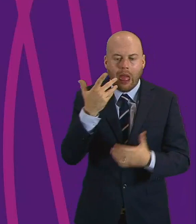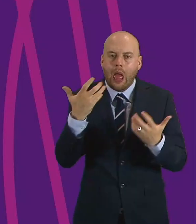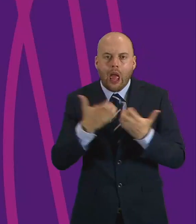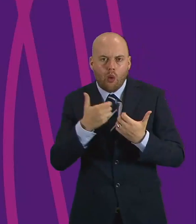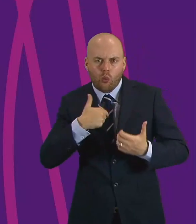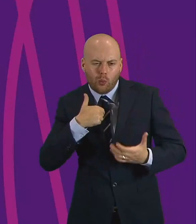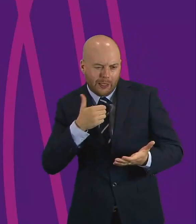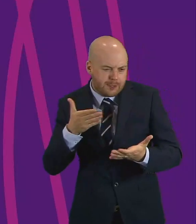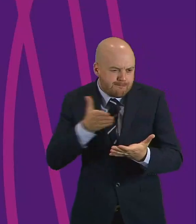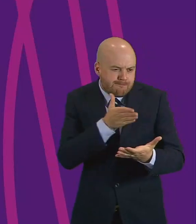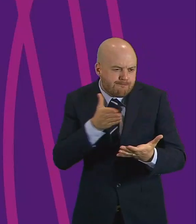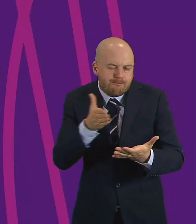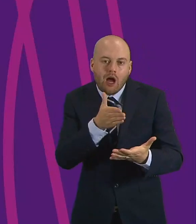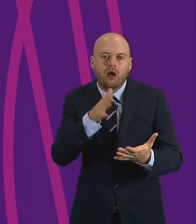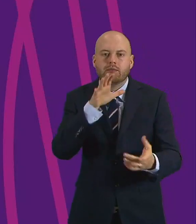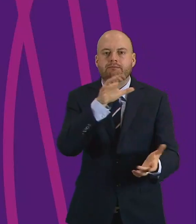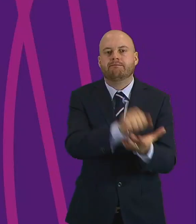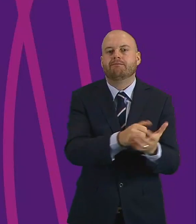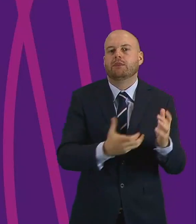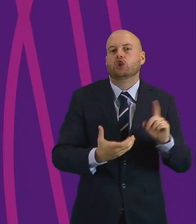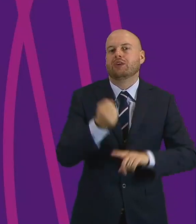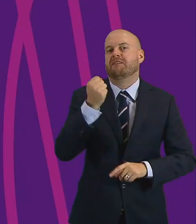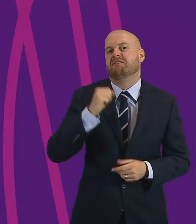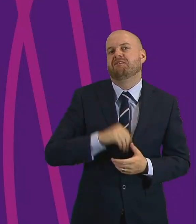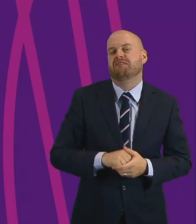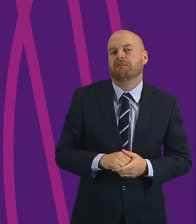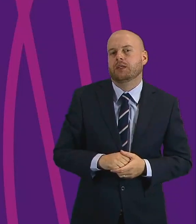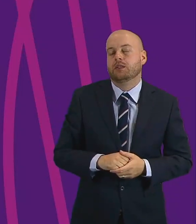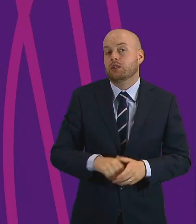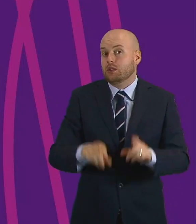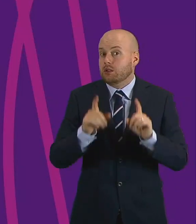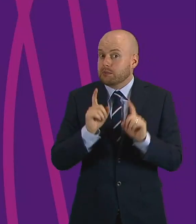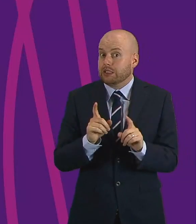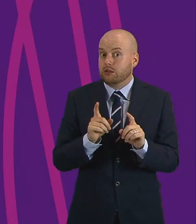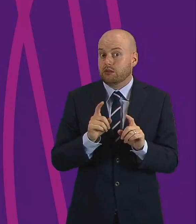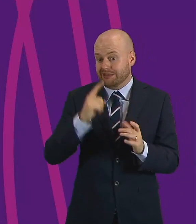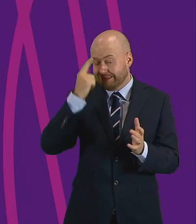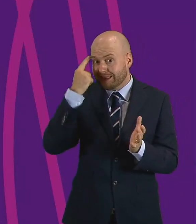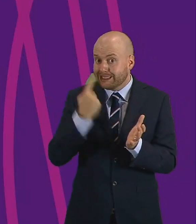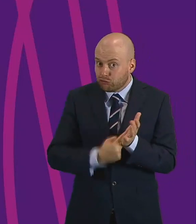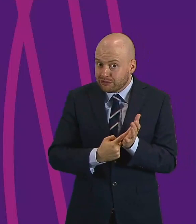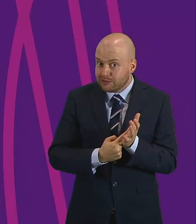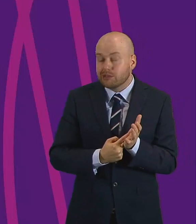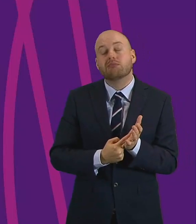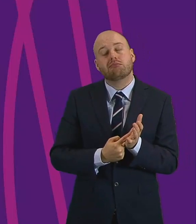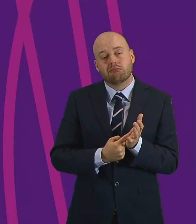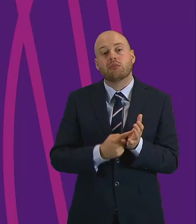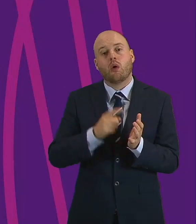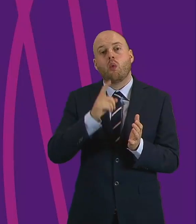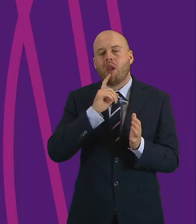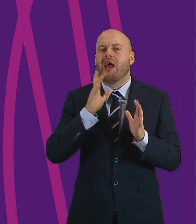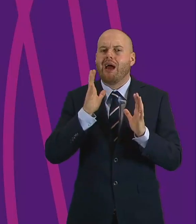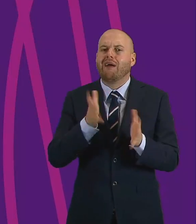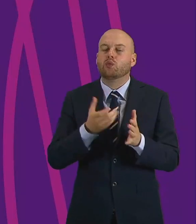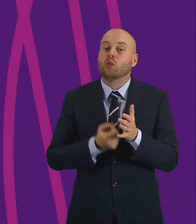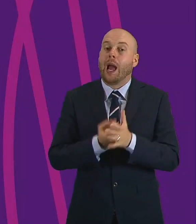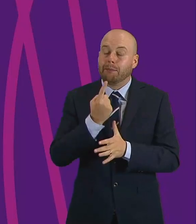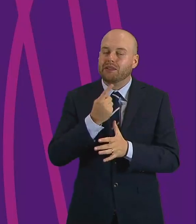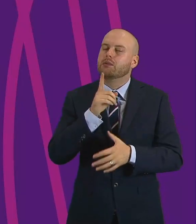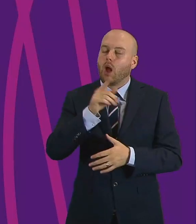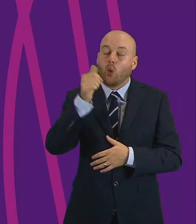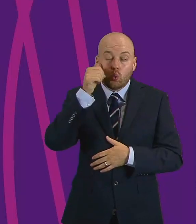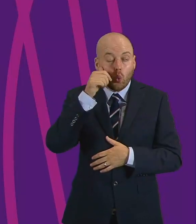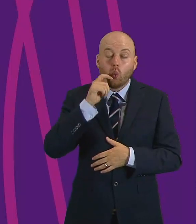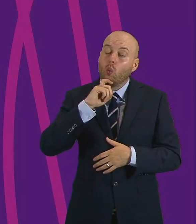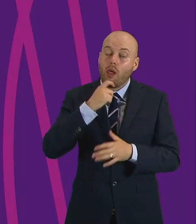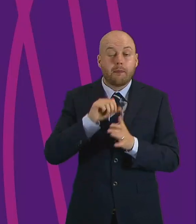these choppy waters. But, Presiding Officer, we will be making those decisions and taking those actions with one hand tied behind our backs,